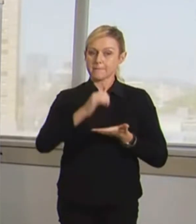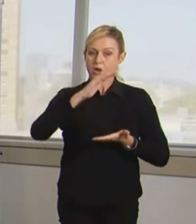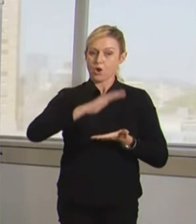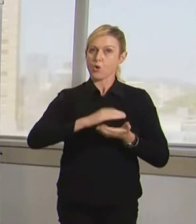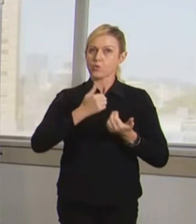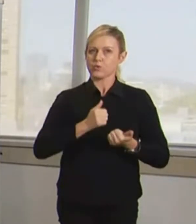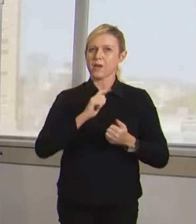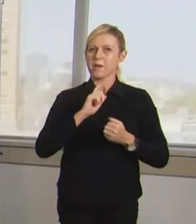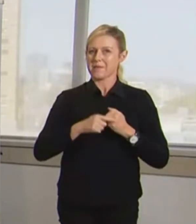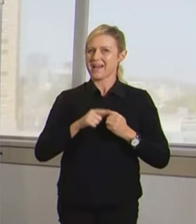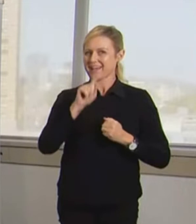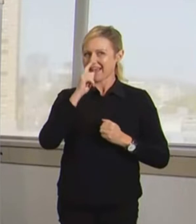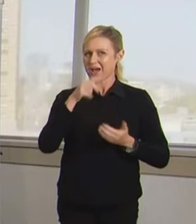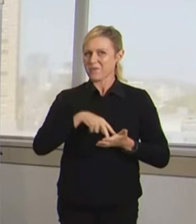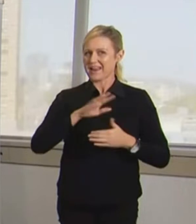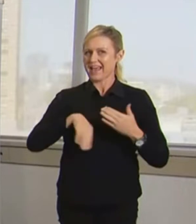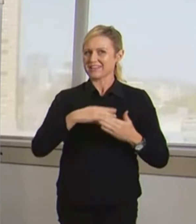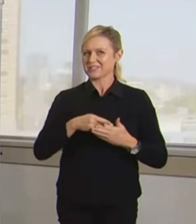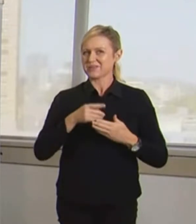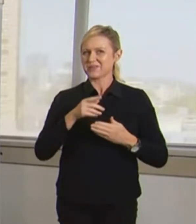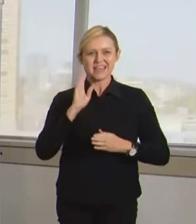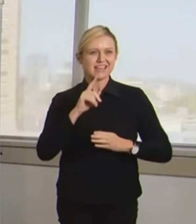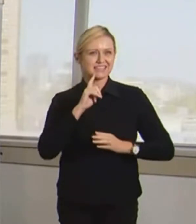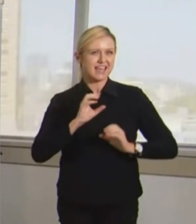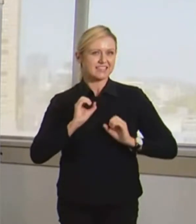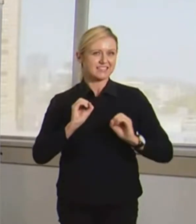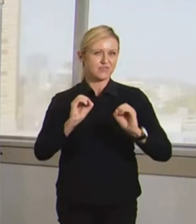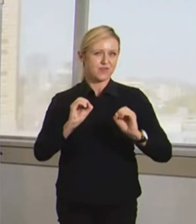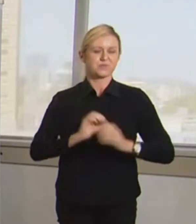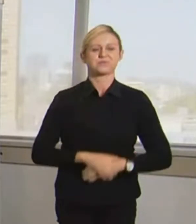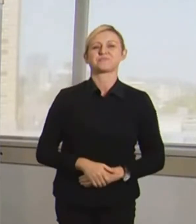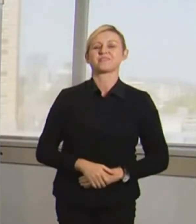forward to the day we can say it was 0. That takes us to